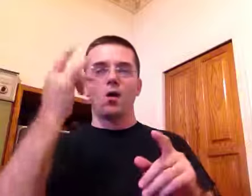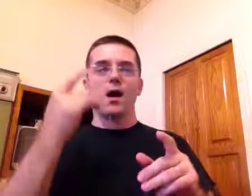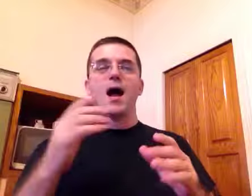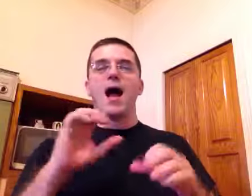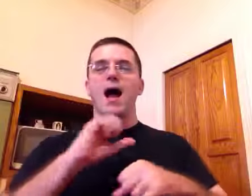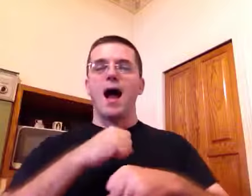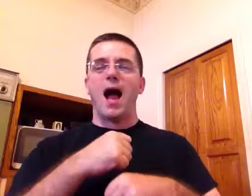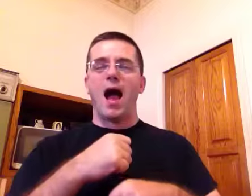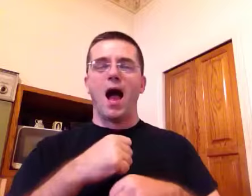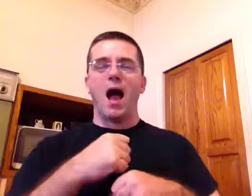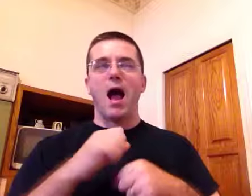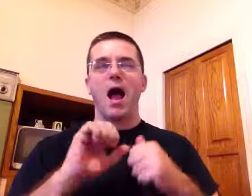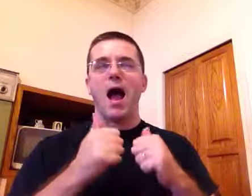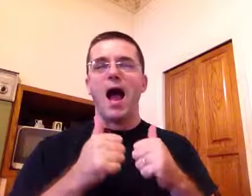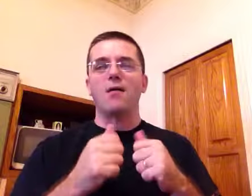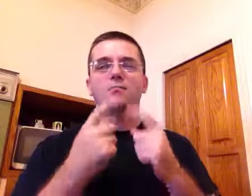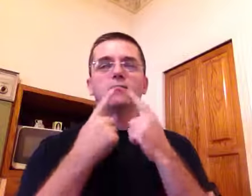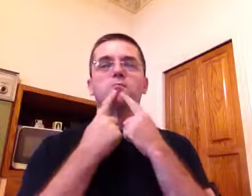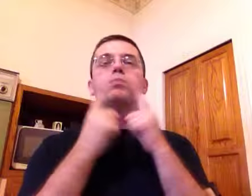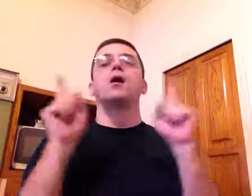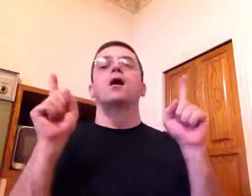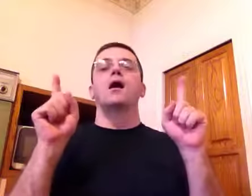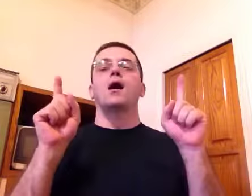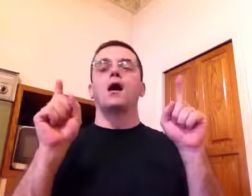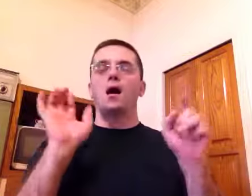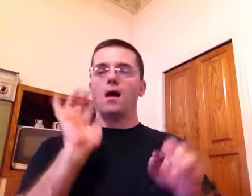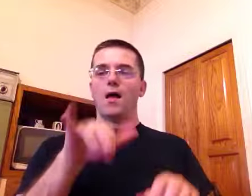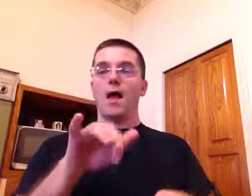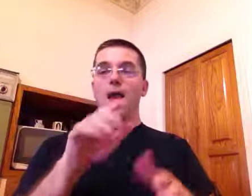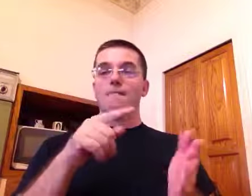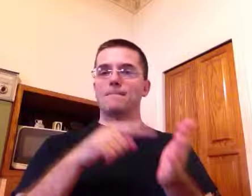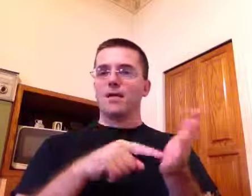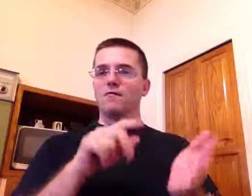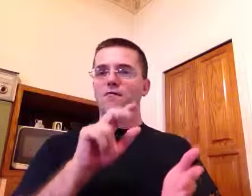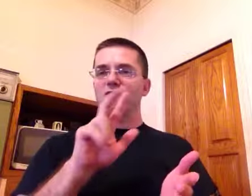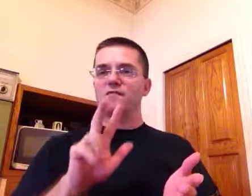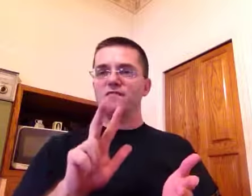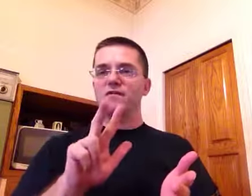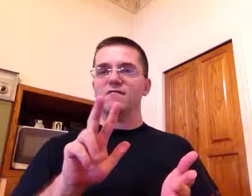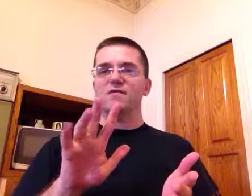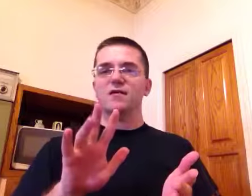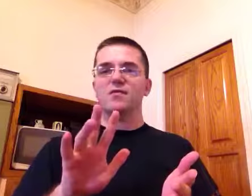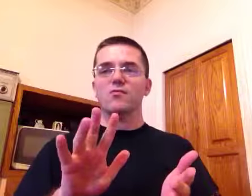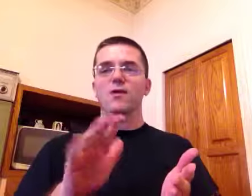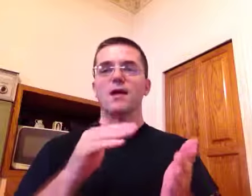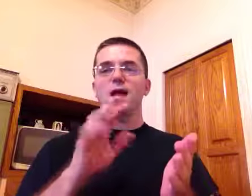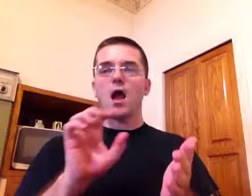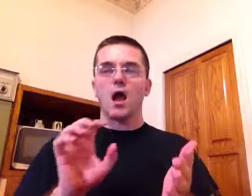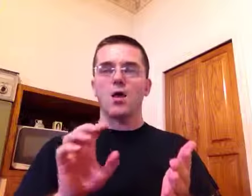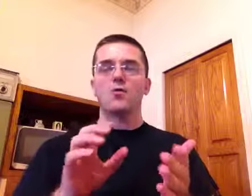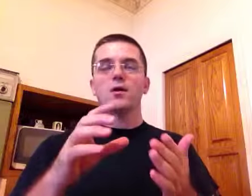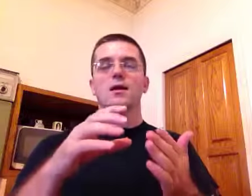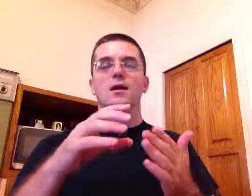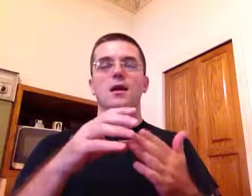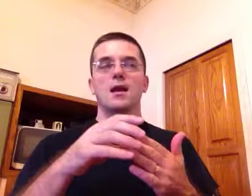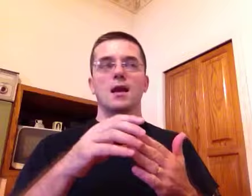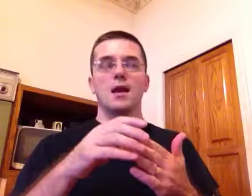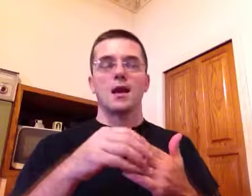The average family going through the class has paid off $5,300 in debt and saved $2,700 in the first 90 days. Now they